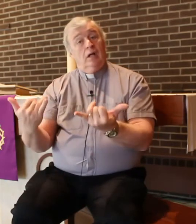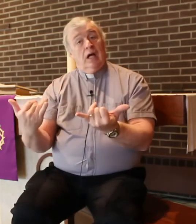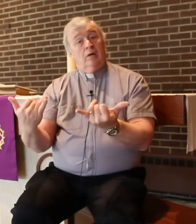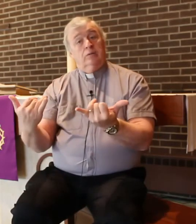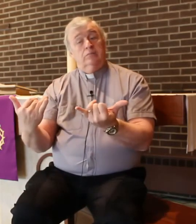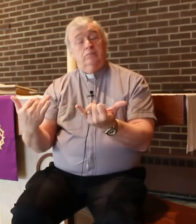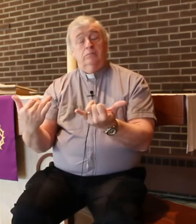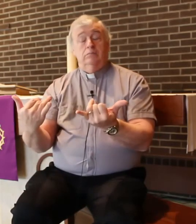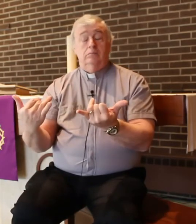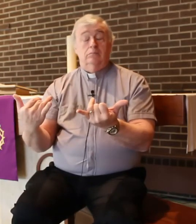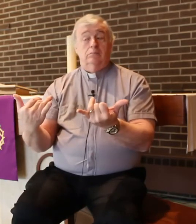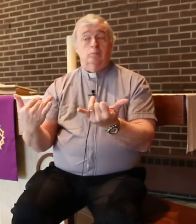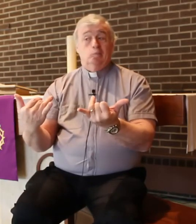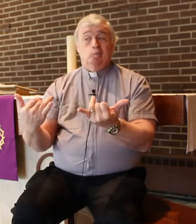Now,